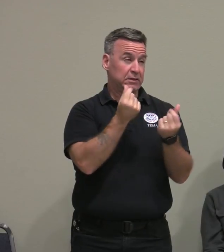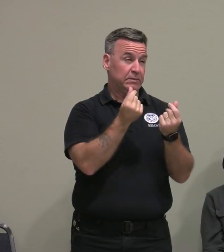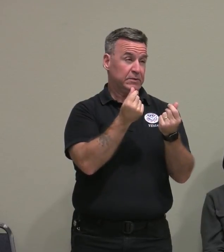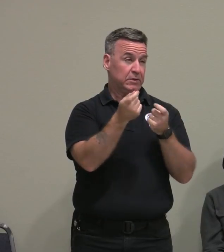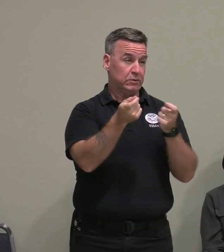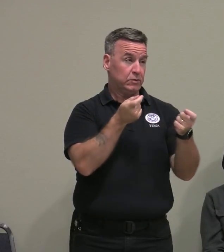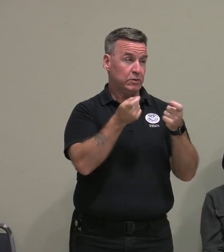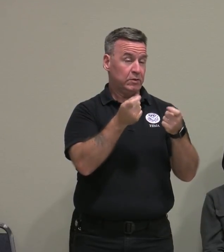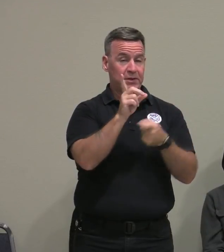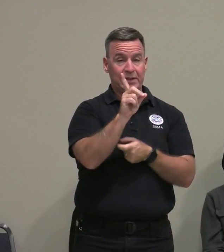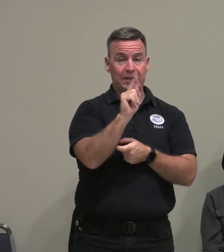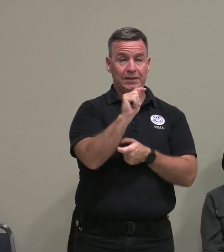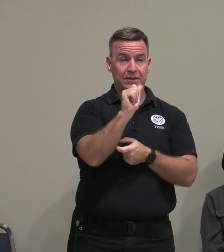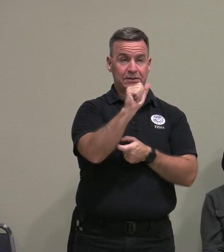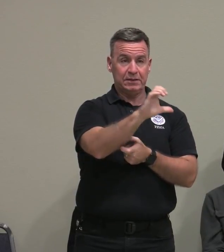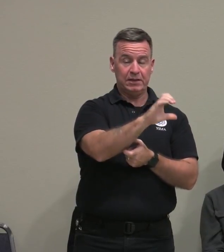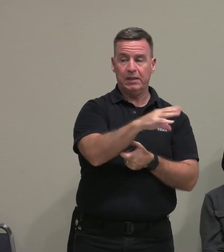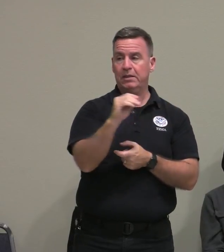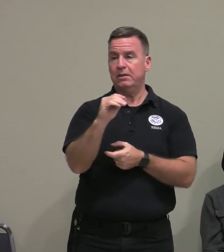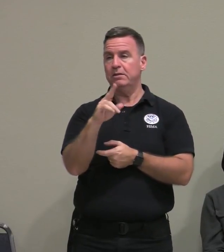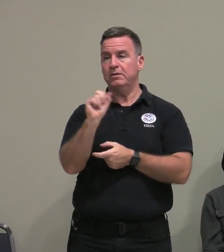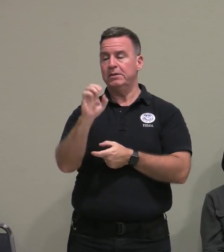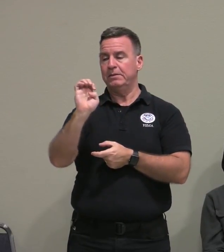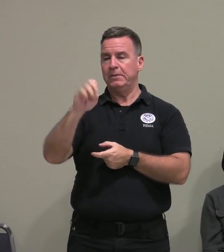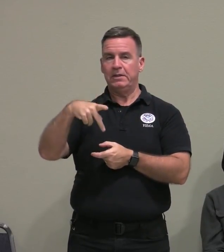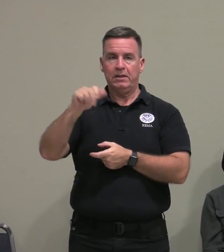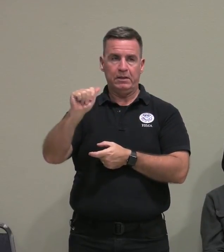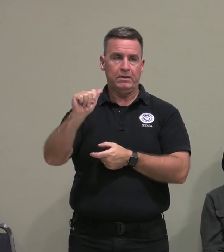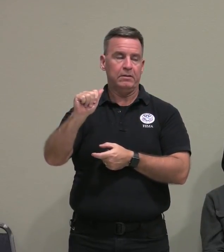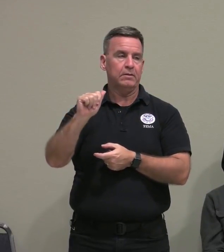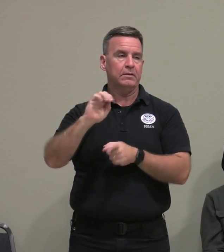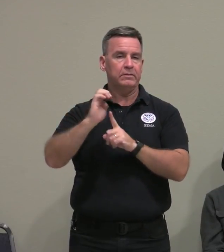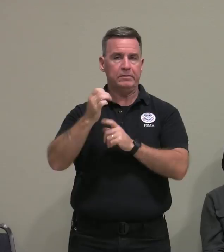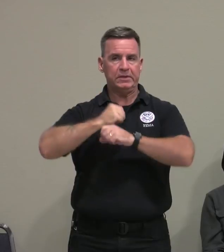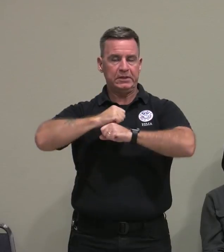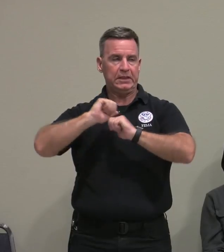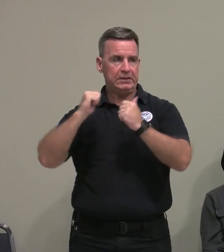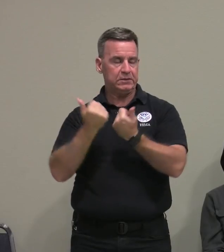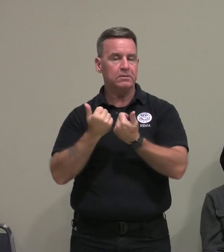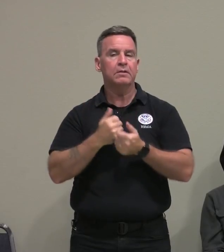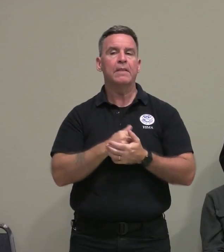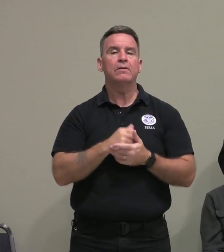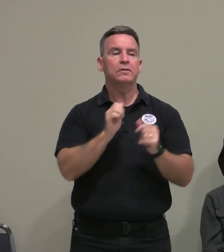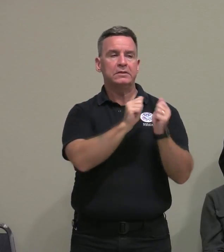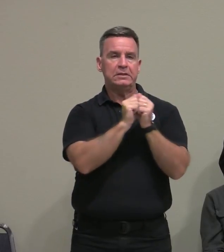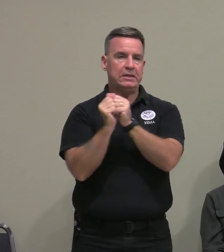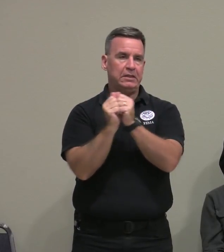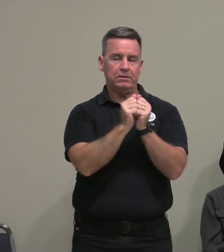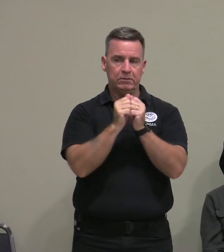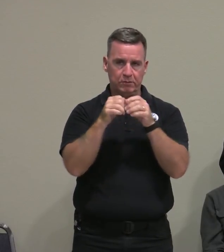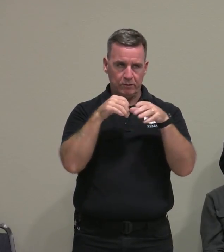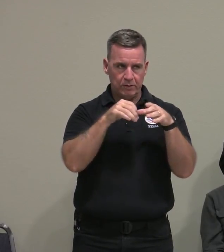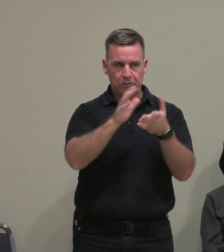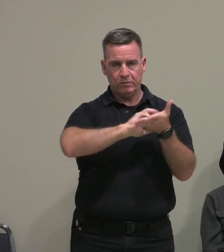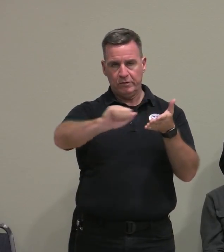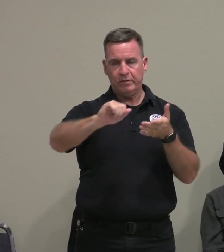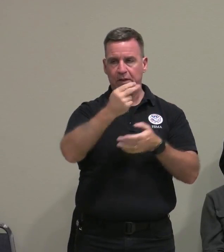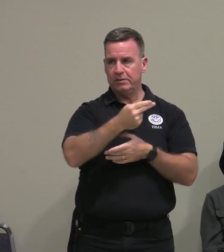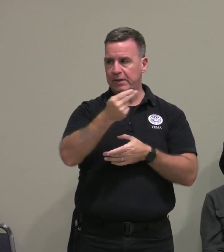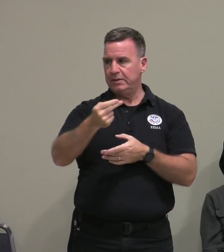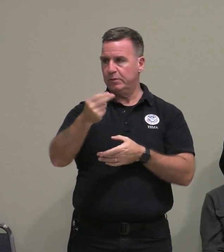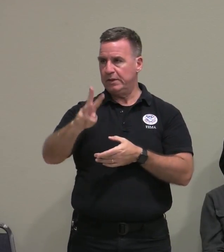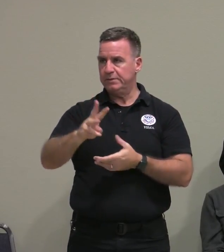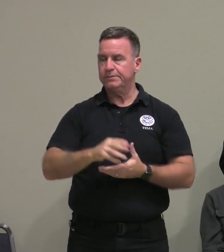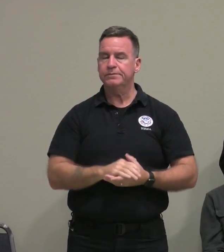Control and the United States Environmental Protection Agency working together to go in and remove the household